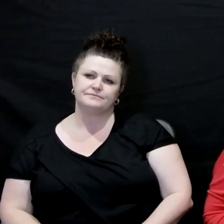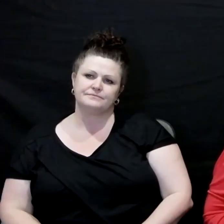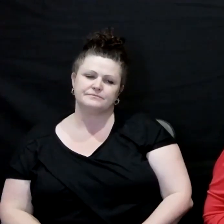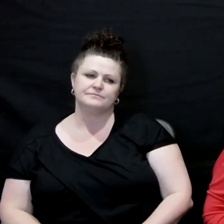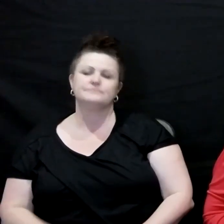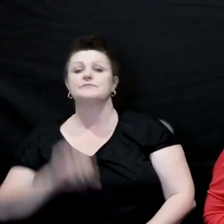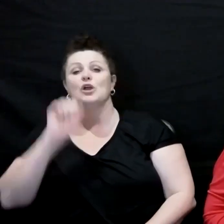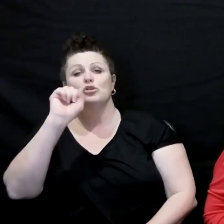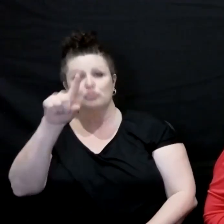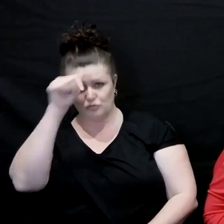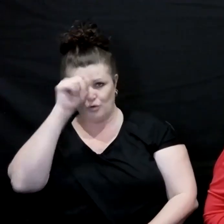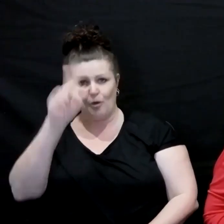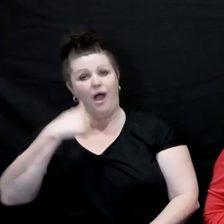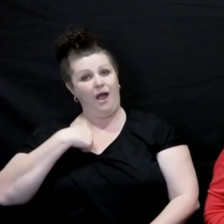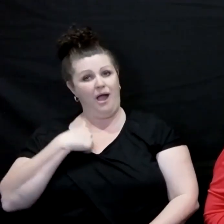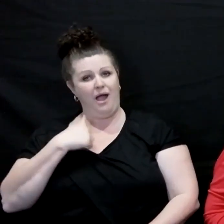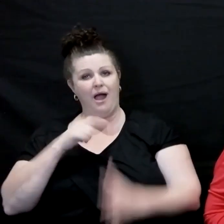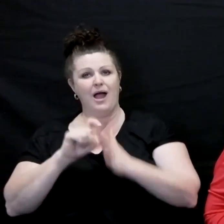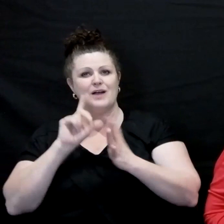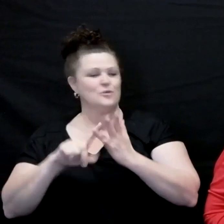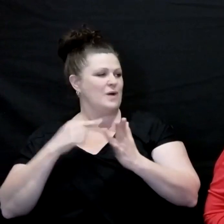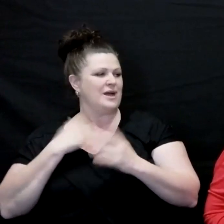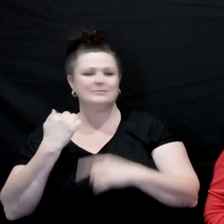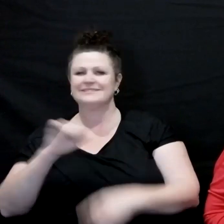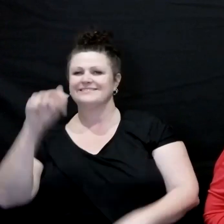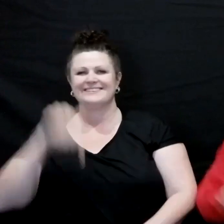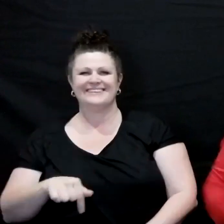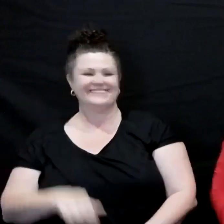know what? I do, and I'm still here.